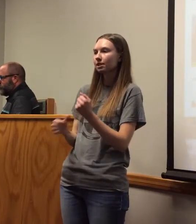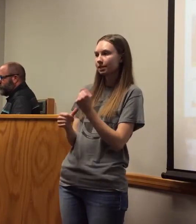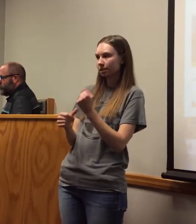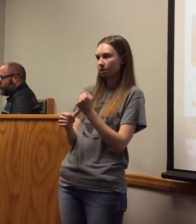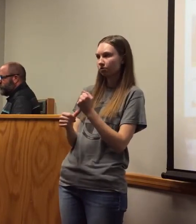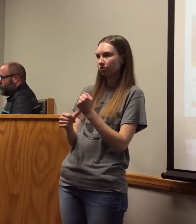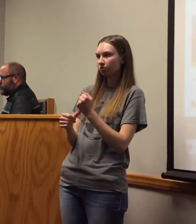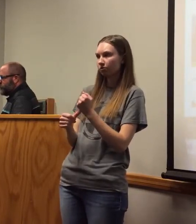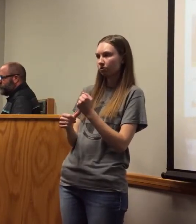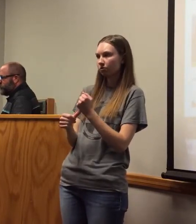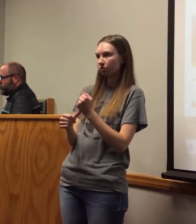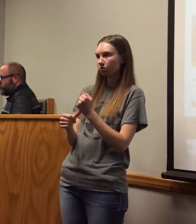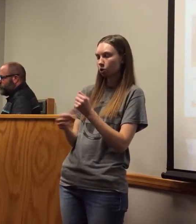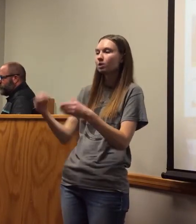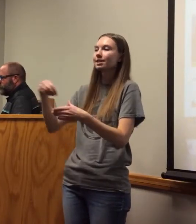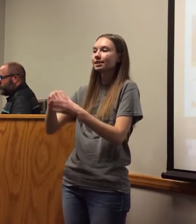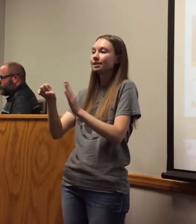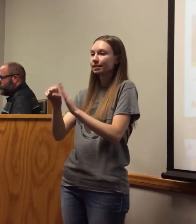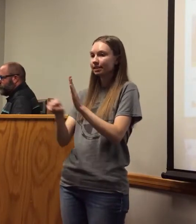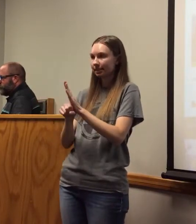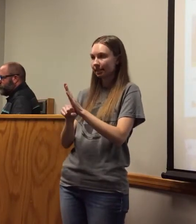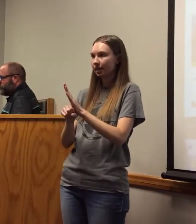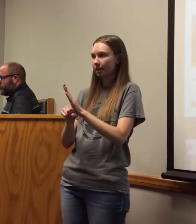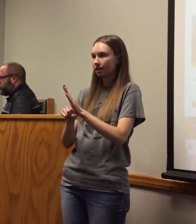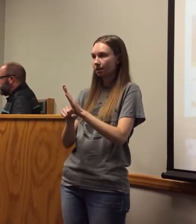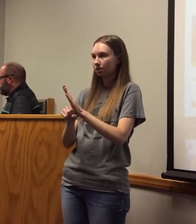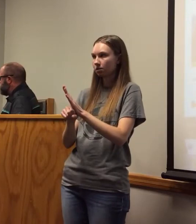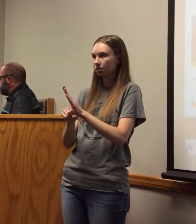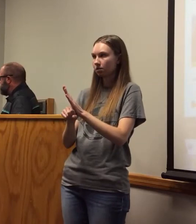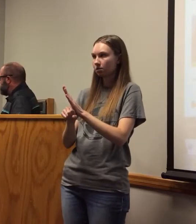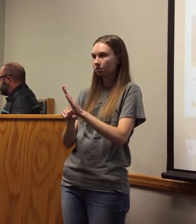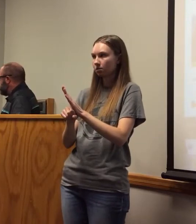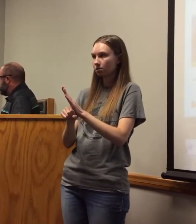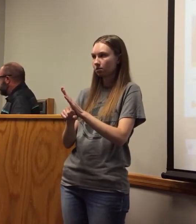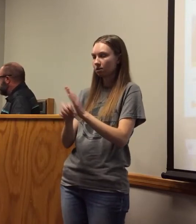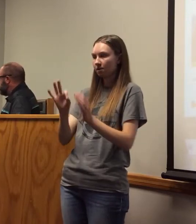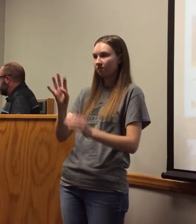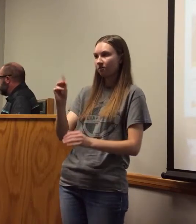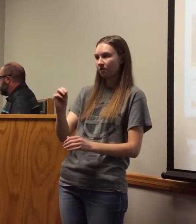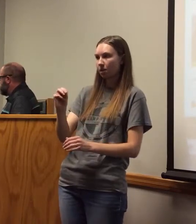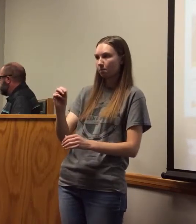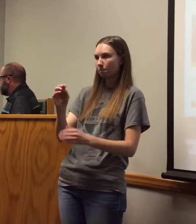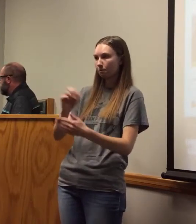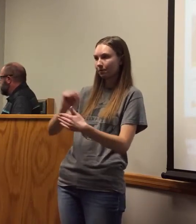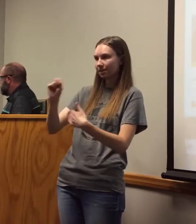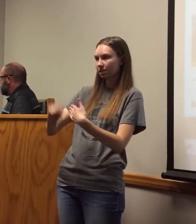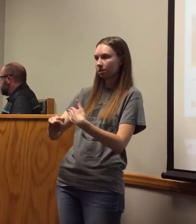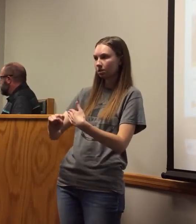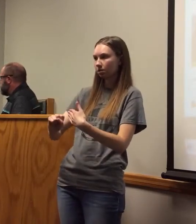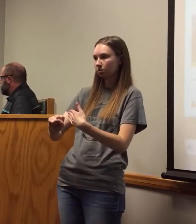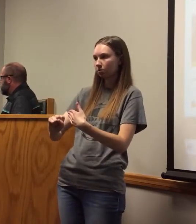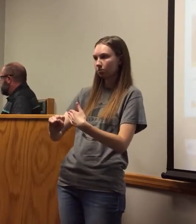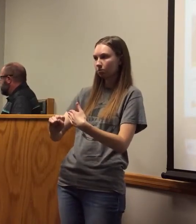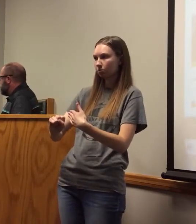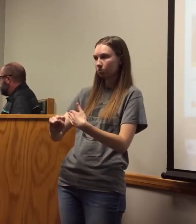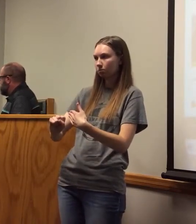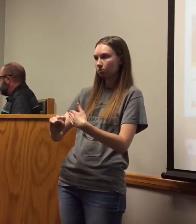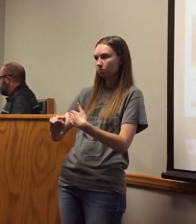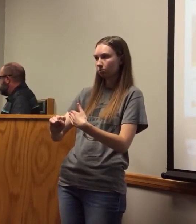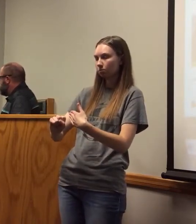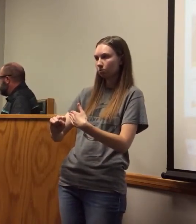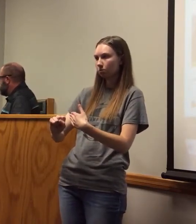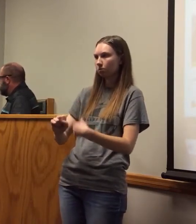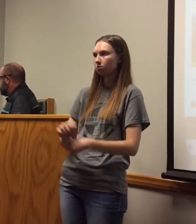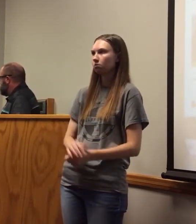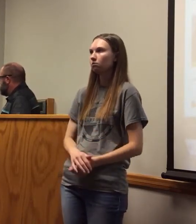the state. So we look through like FM system and kind of a mic that goes to the hearing aid or implant.